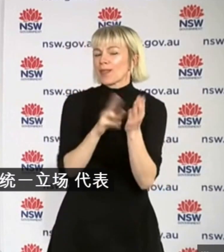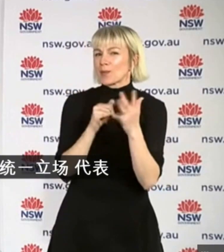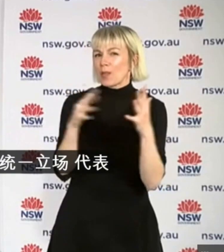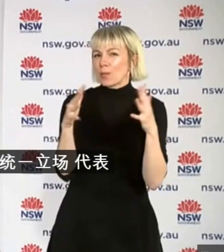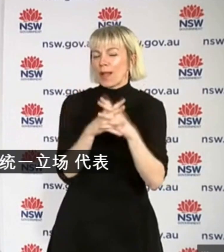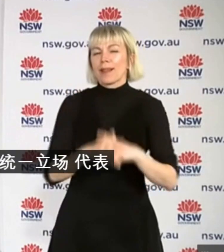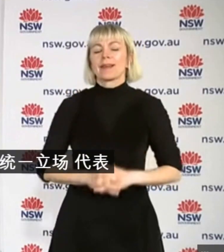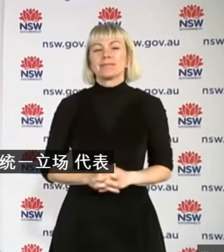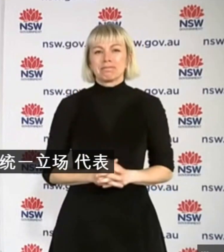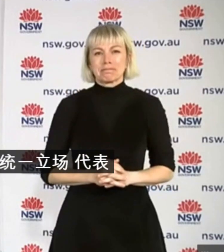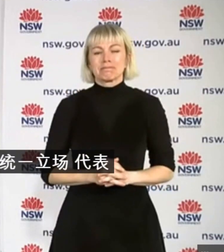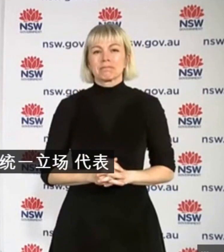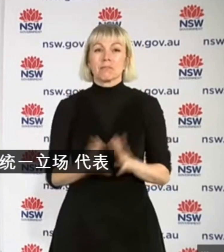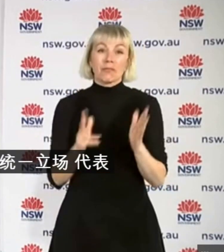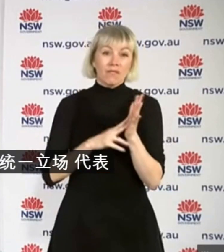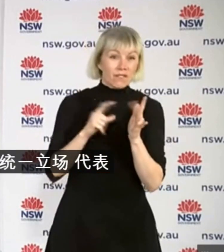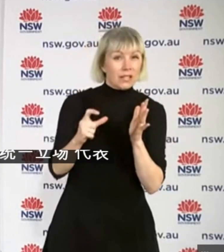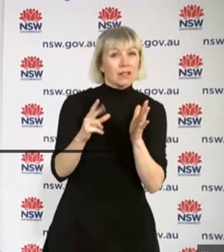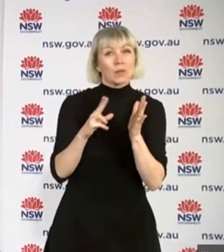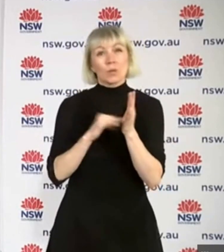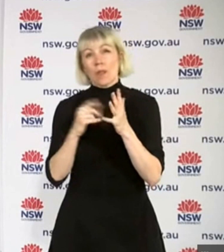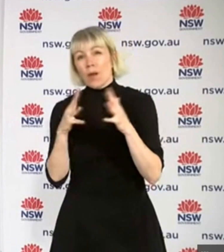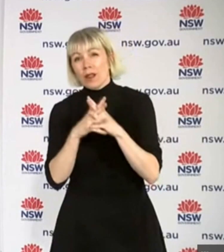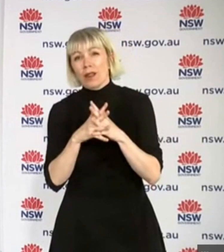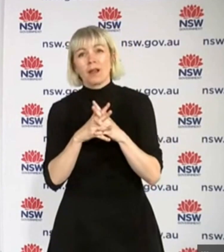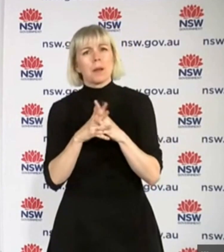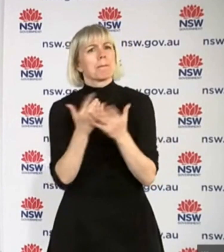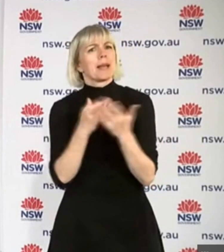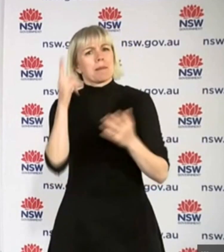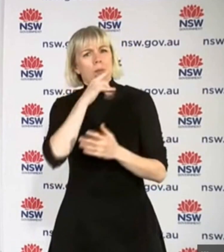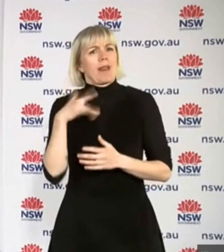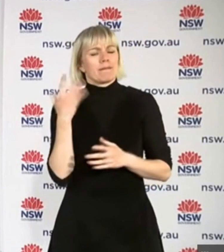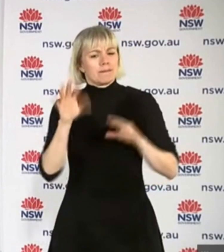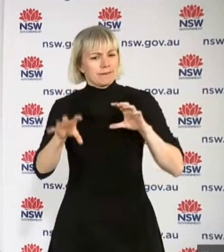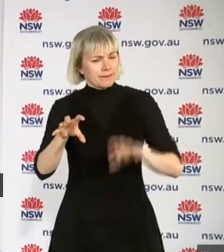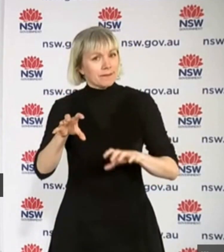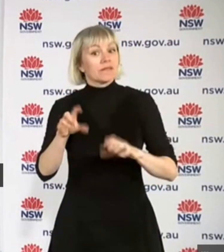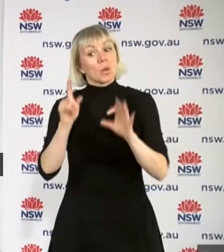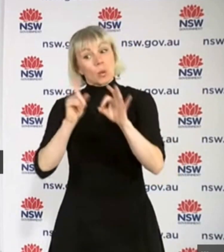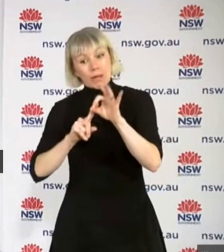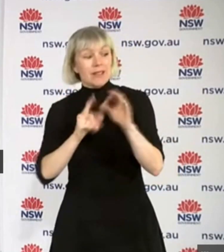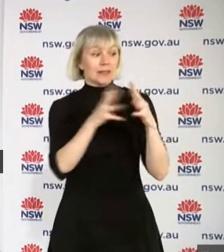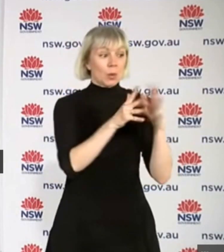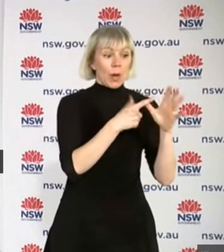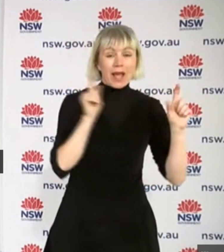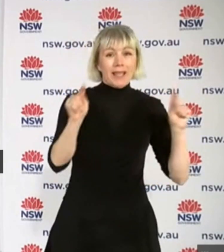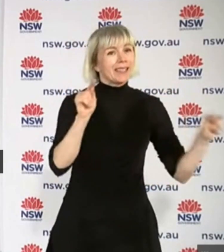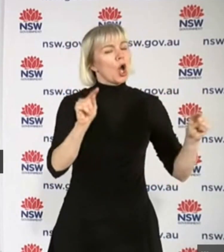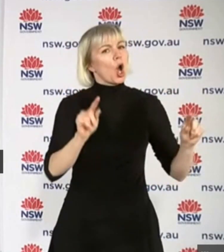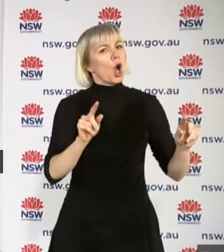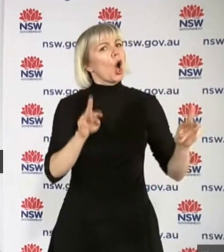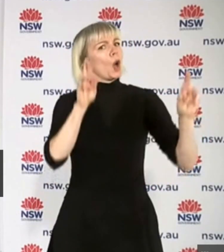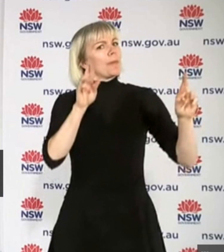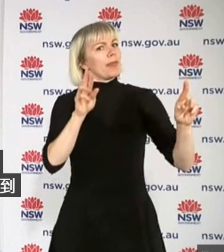just over 60% of the nation's population. I'm hoping that that will really encourage others to consider their position.